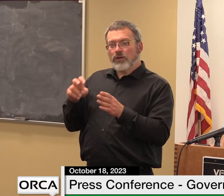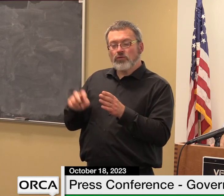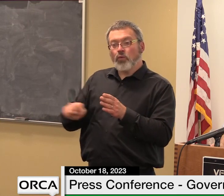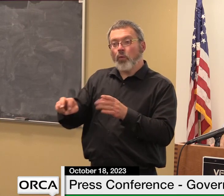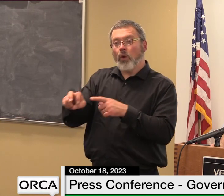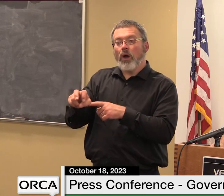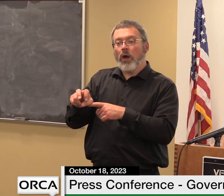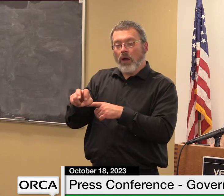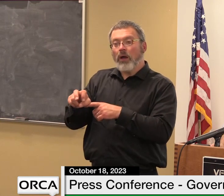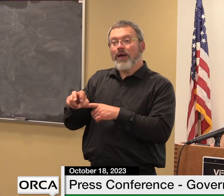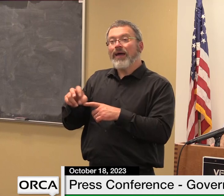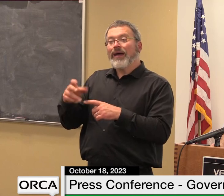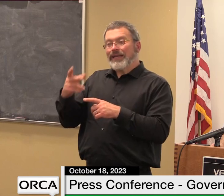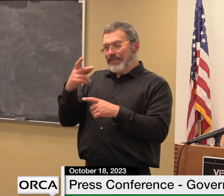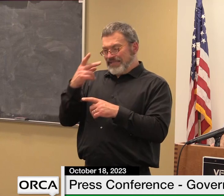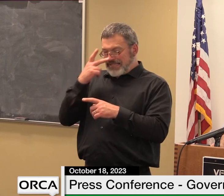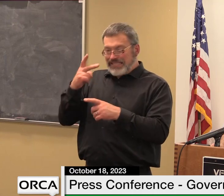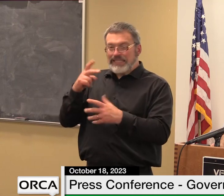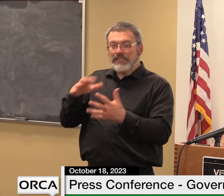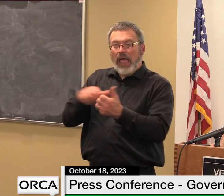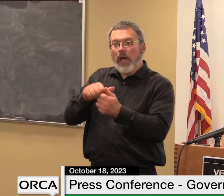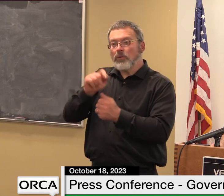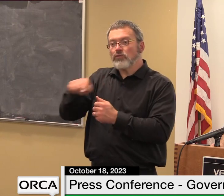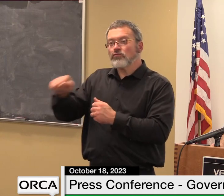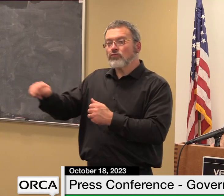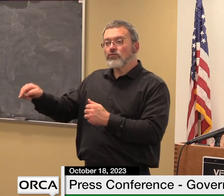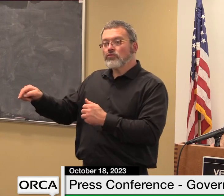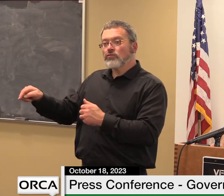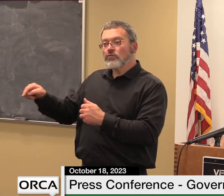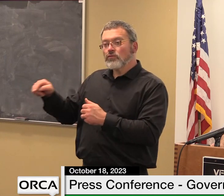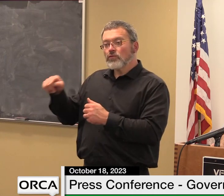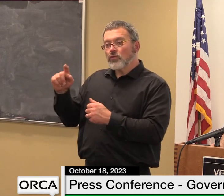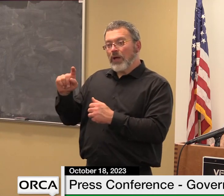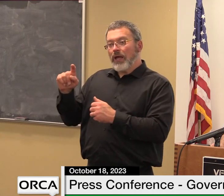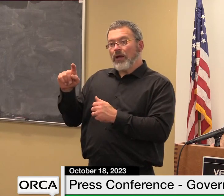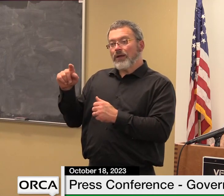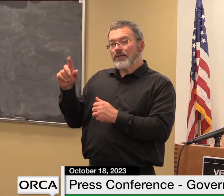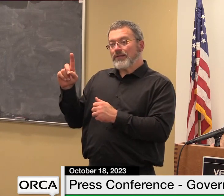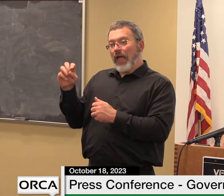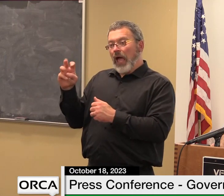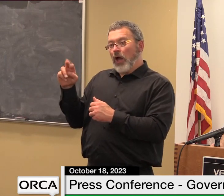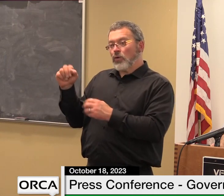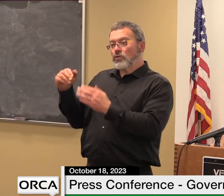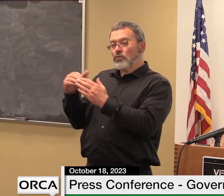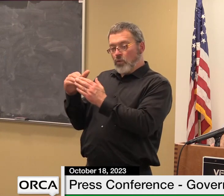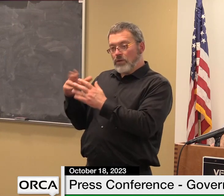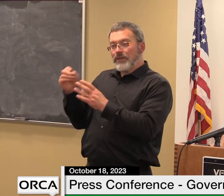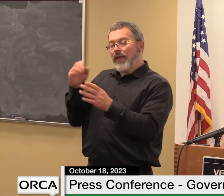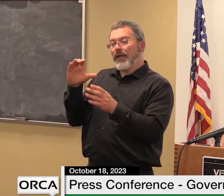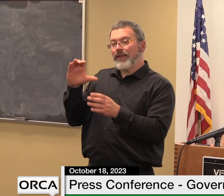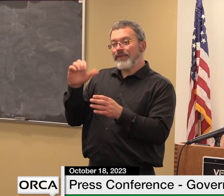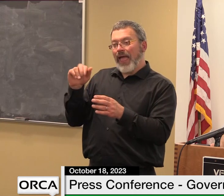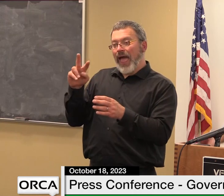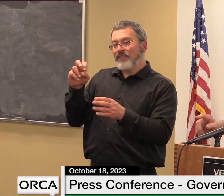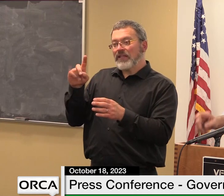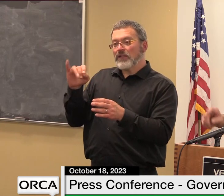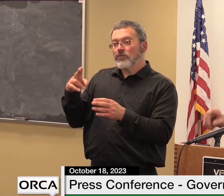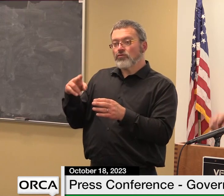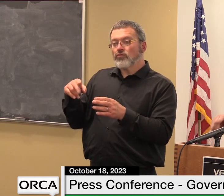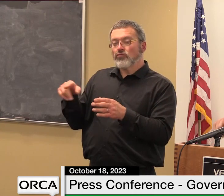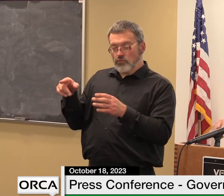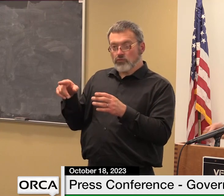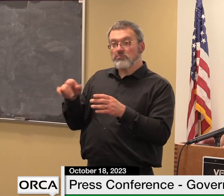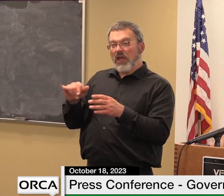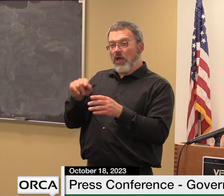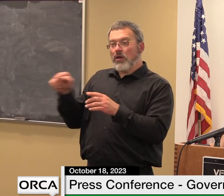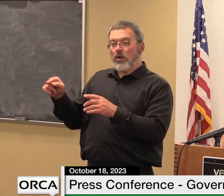see between Downers Corners and Cavendish are sites that were not damaged and not built